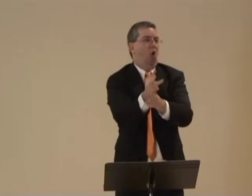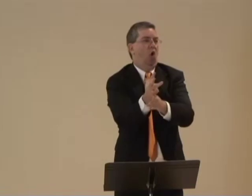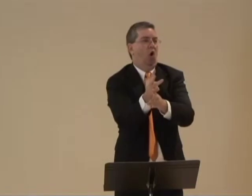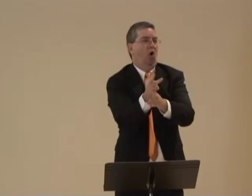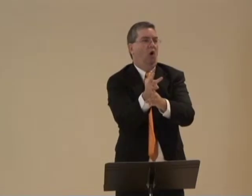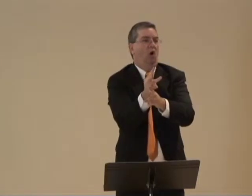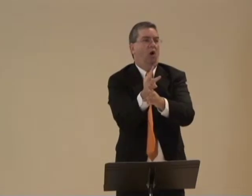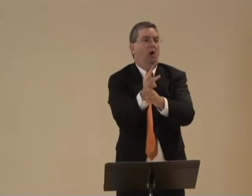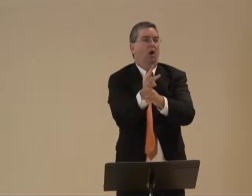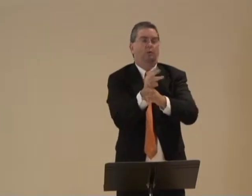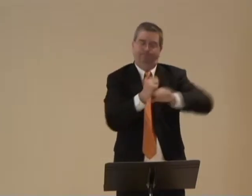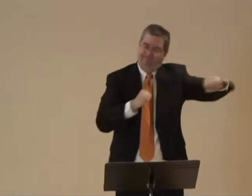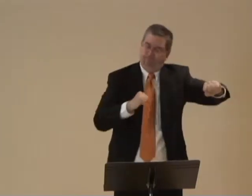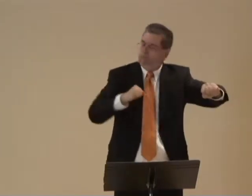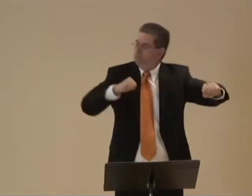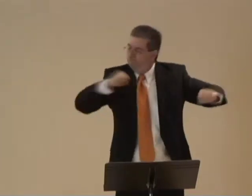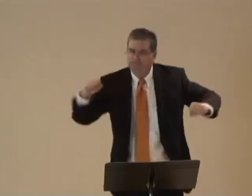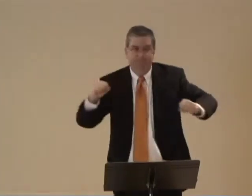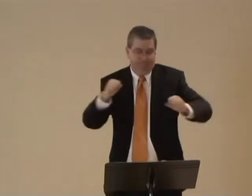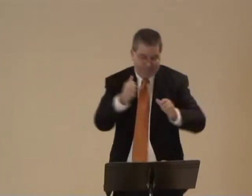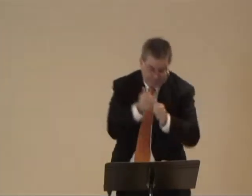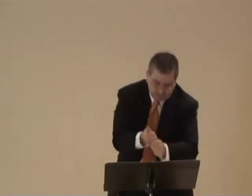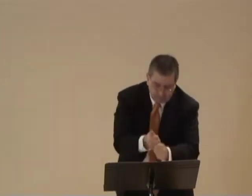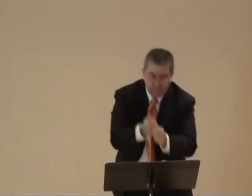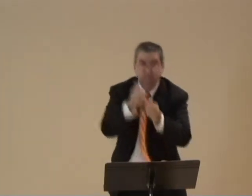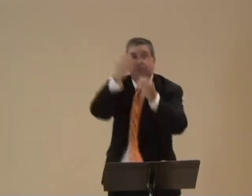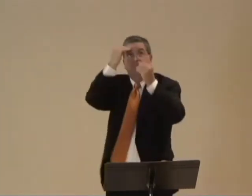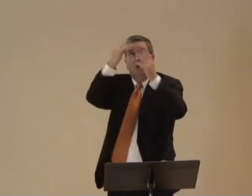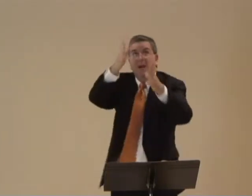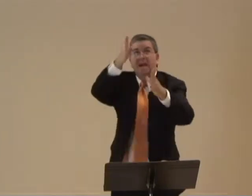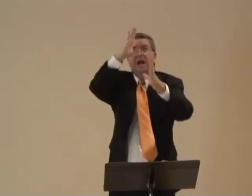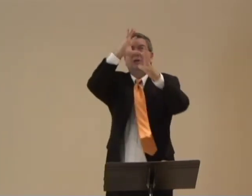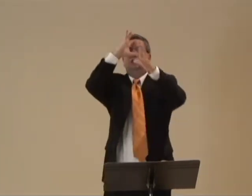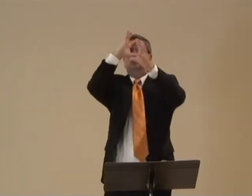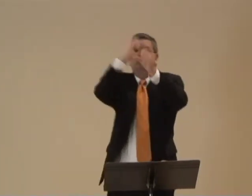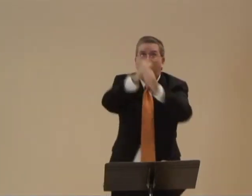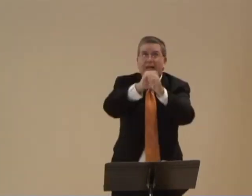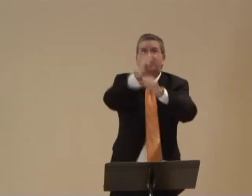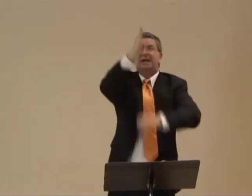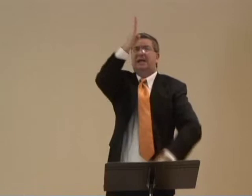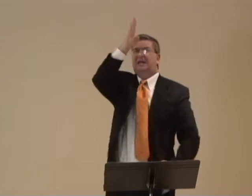But all of us must be strong and face this world and resist the temptation